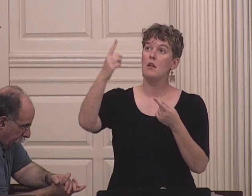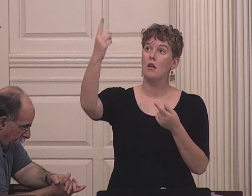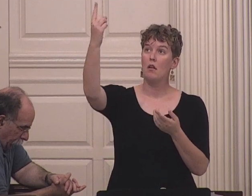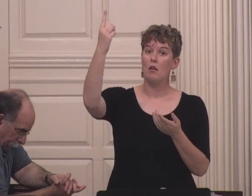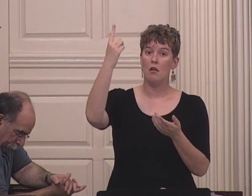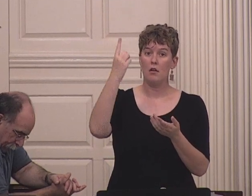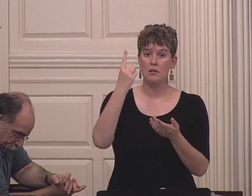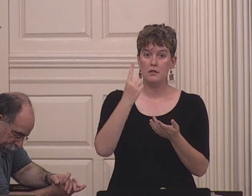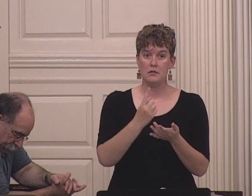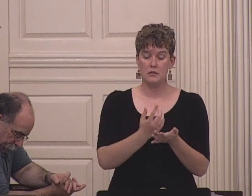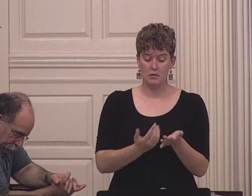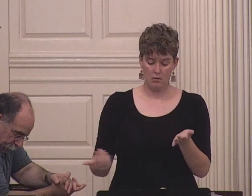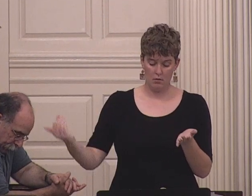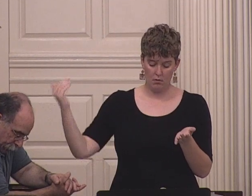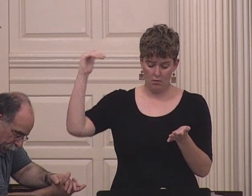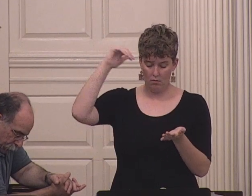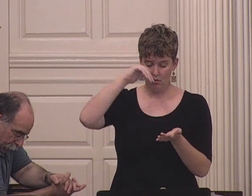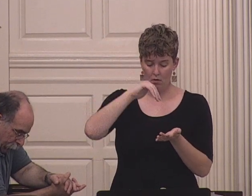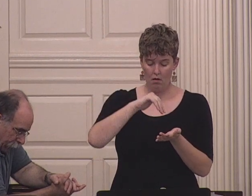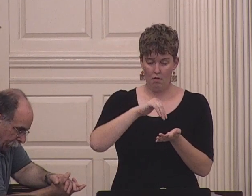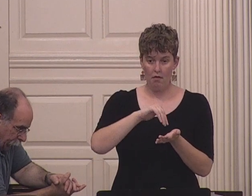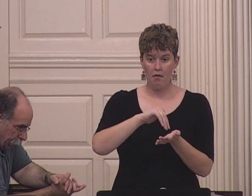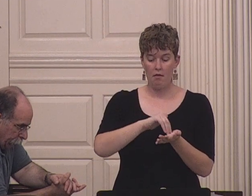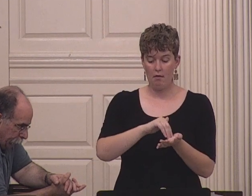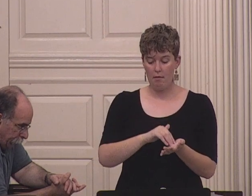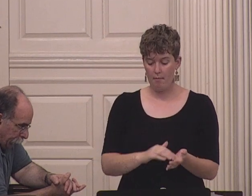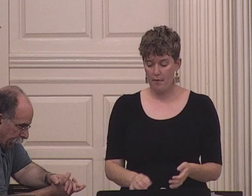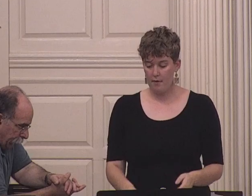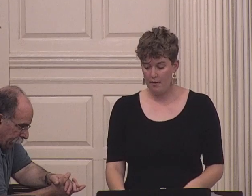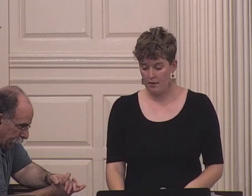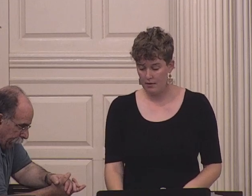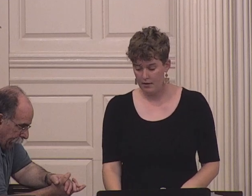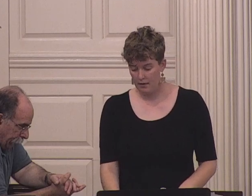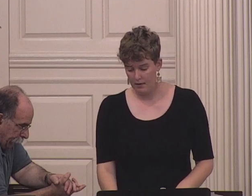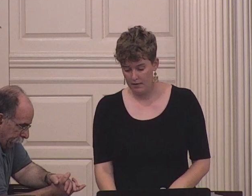resurrection until you come